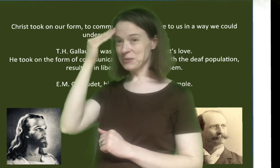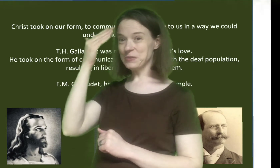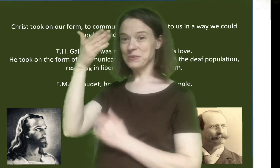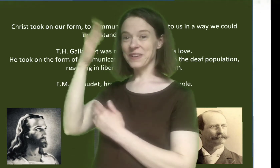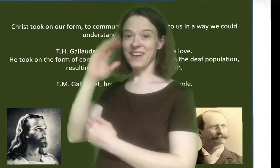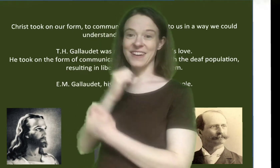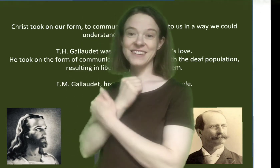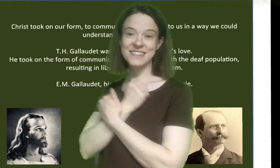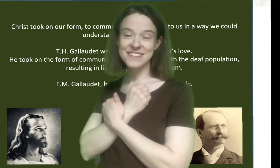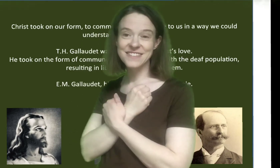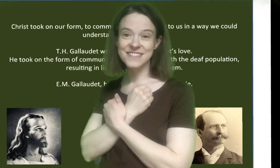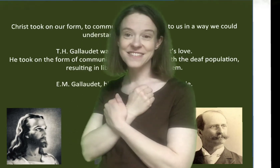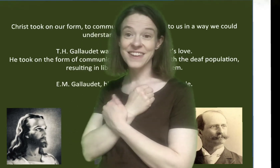he knew God's love.